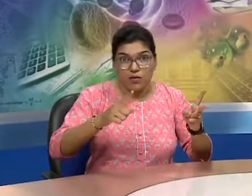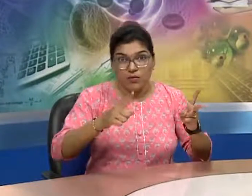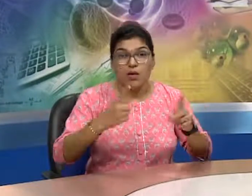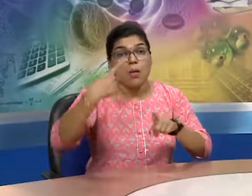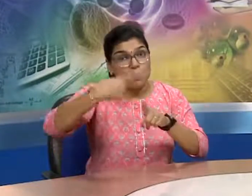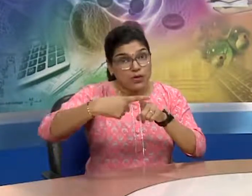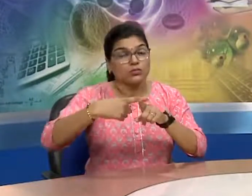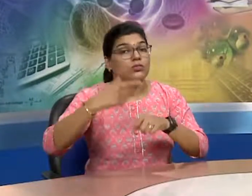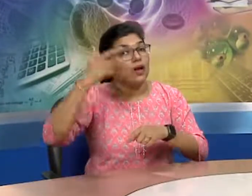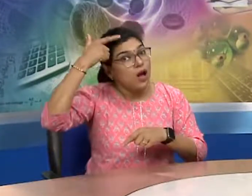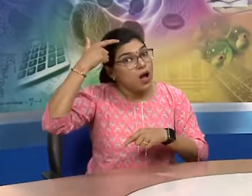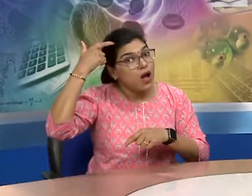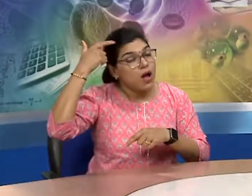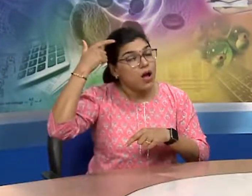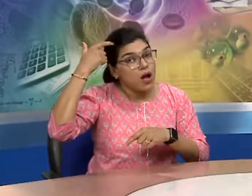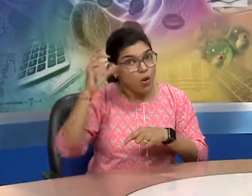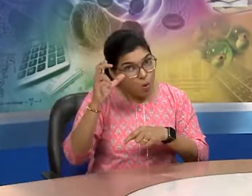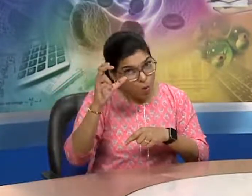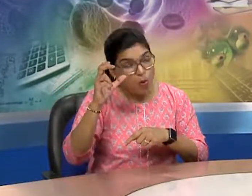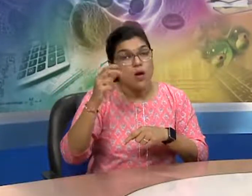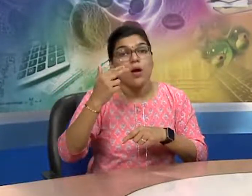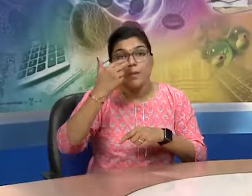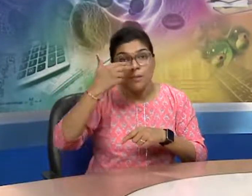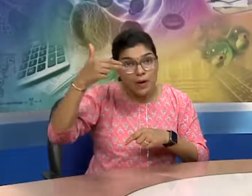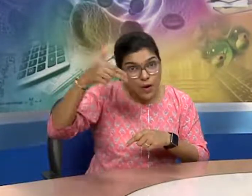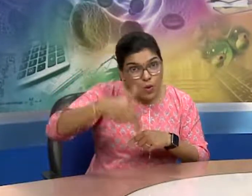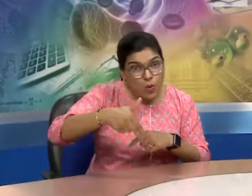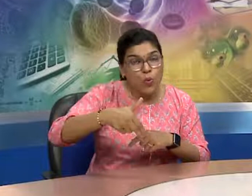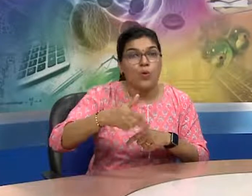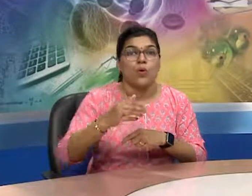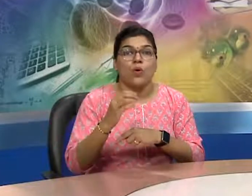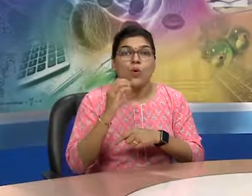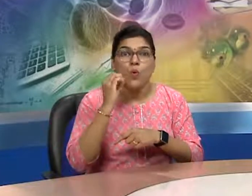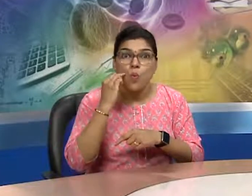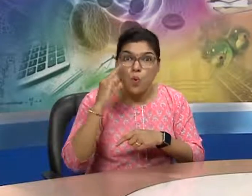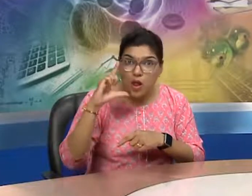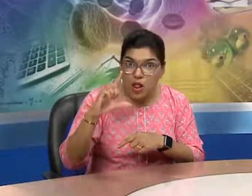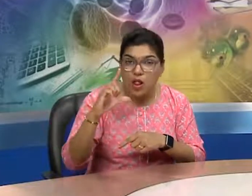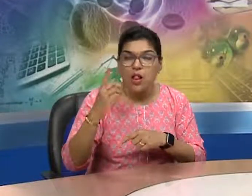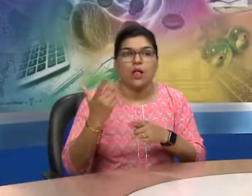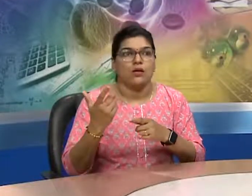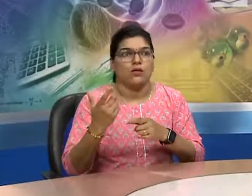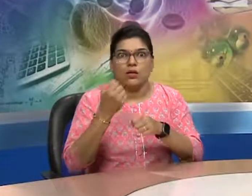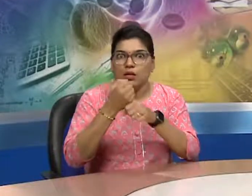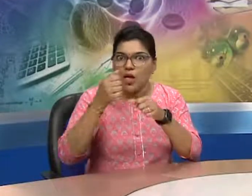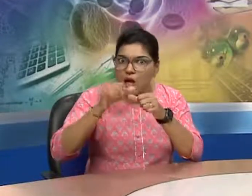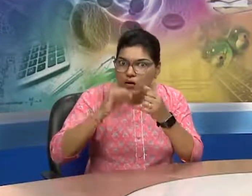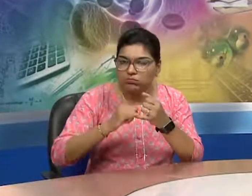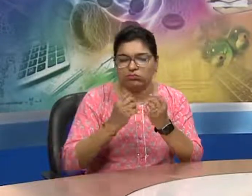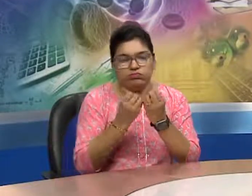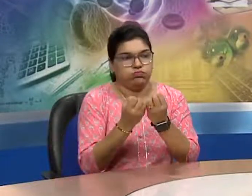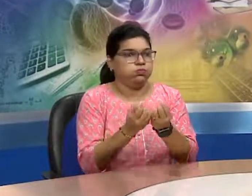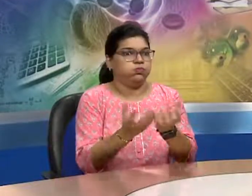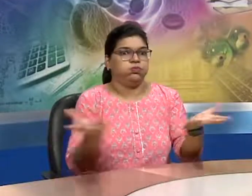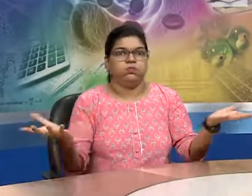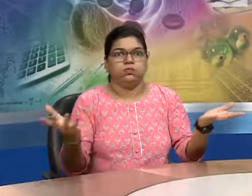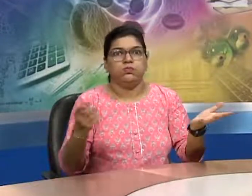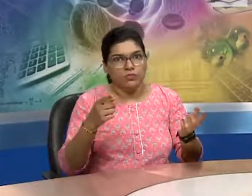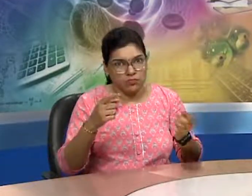minerals are used in many ways. You can say coal, petroleum, oil, gas.